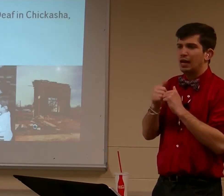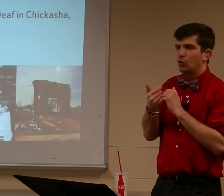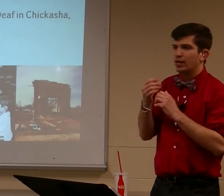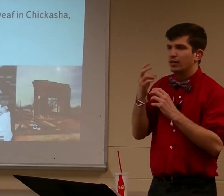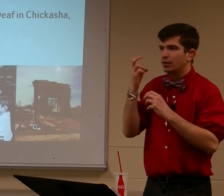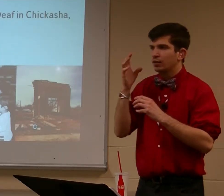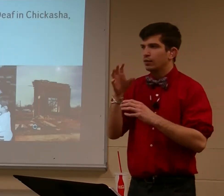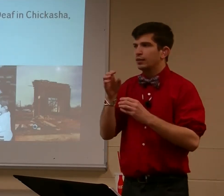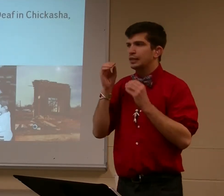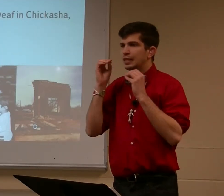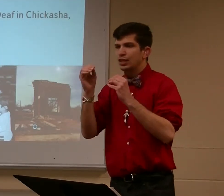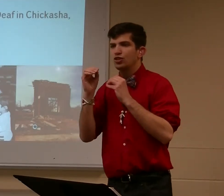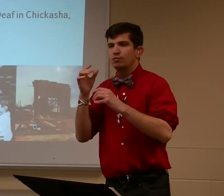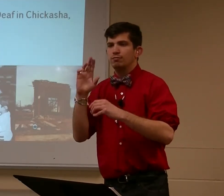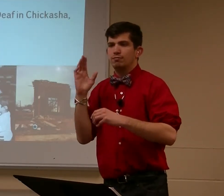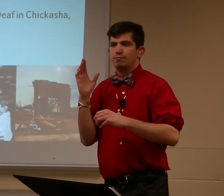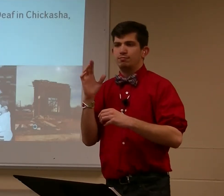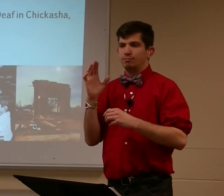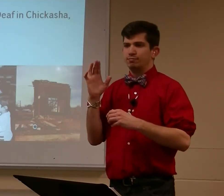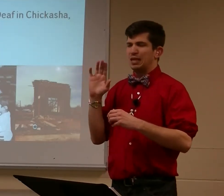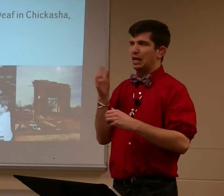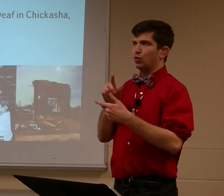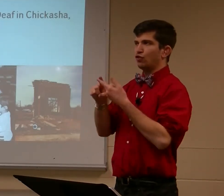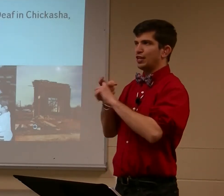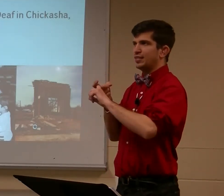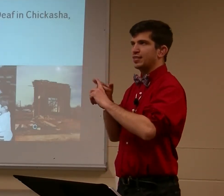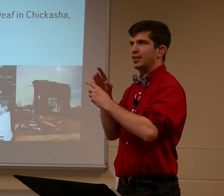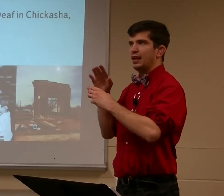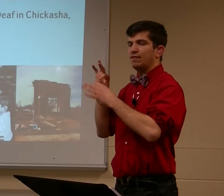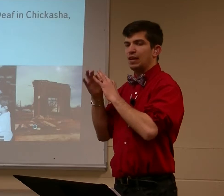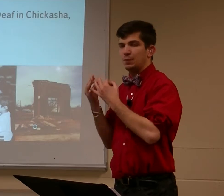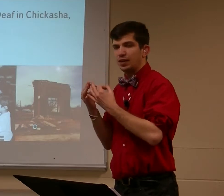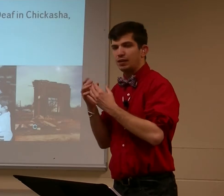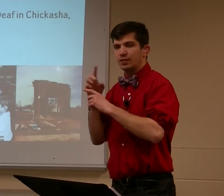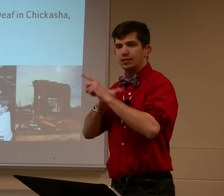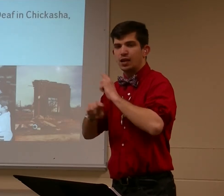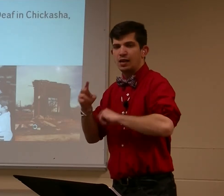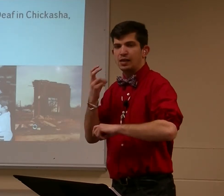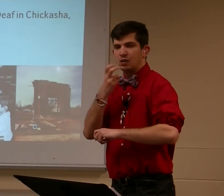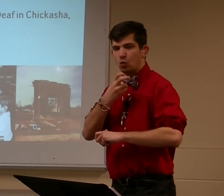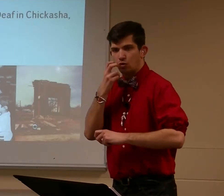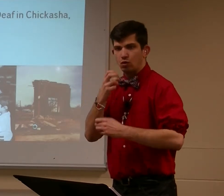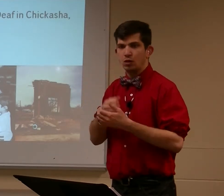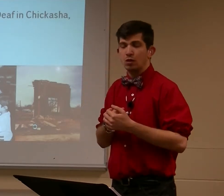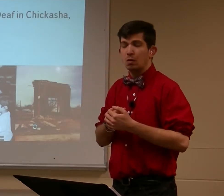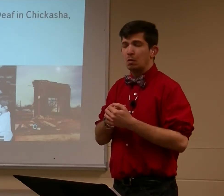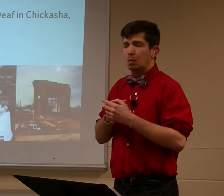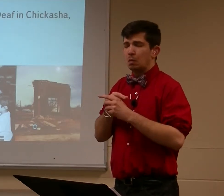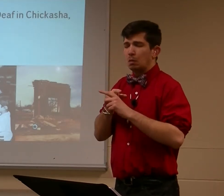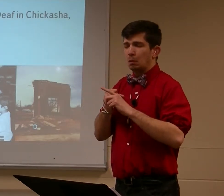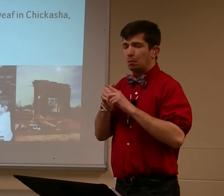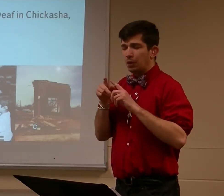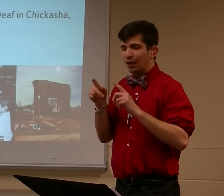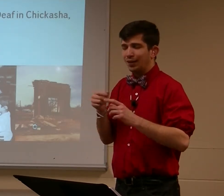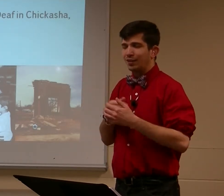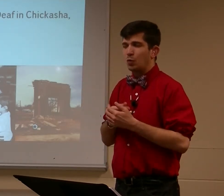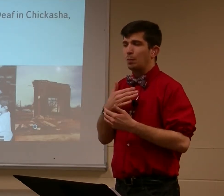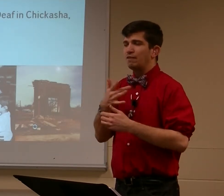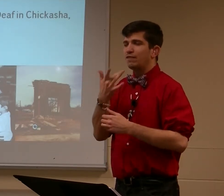we teach our friends and family the sign and world. But one of my